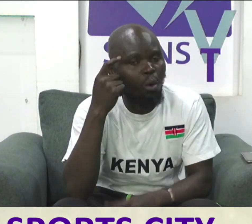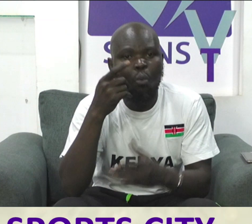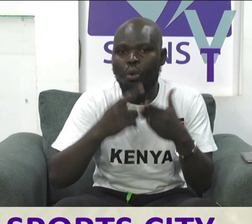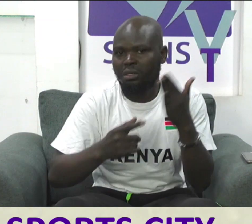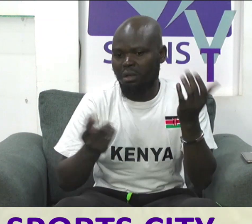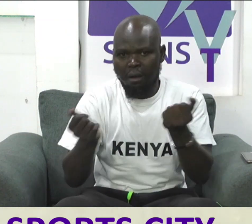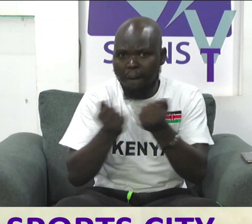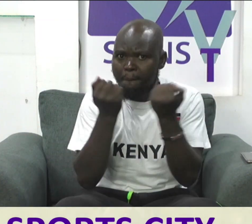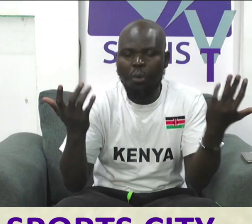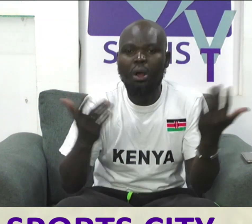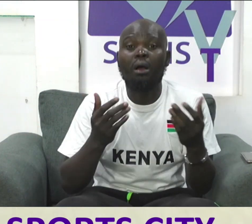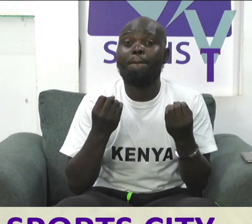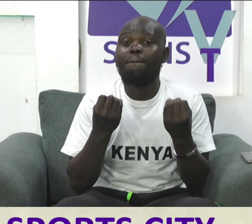this season.